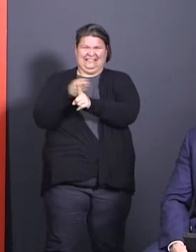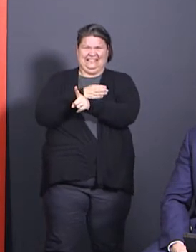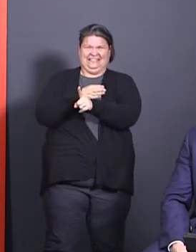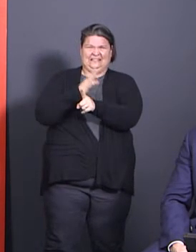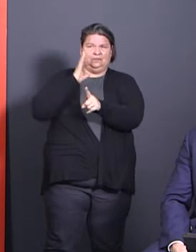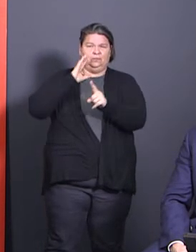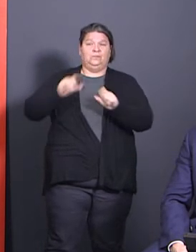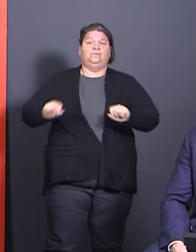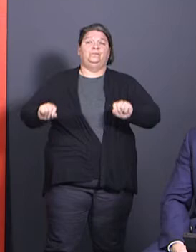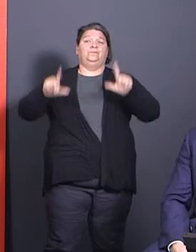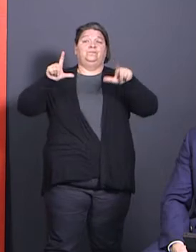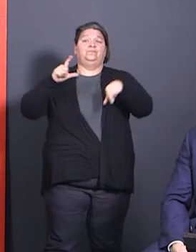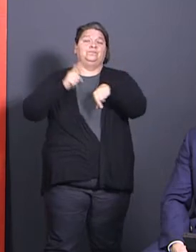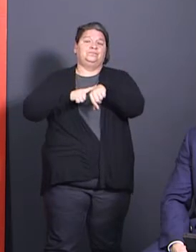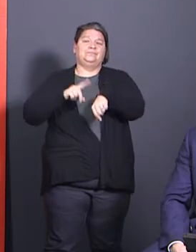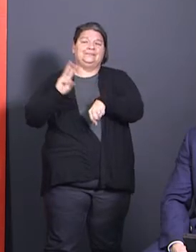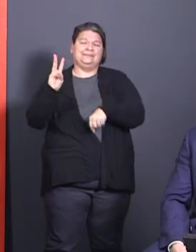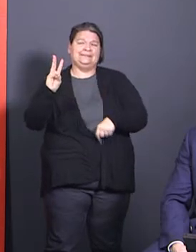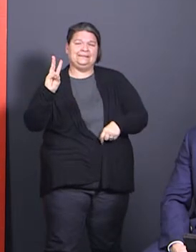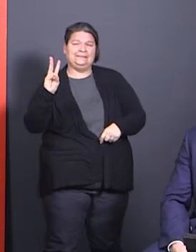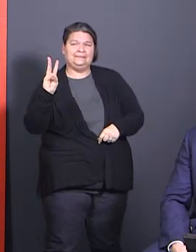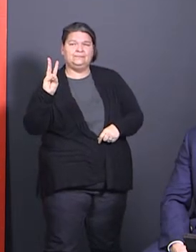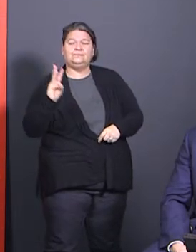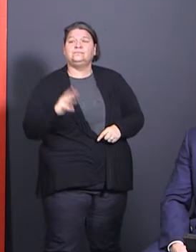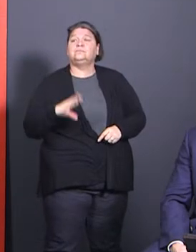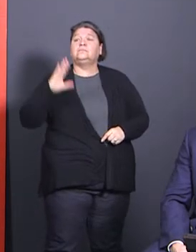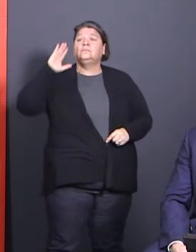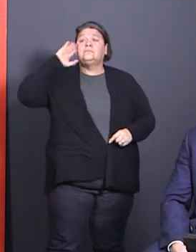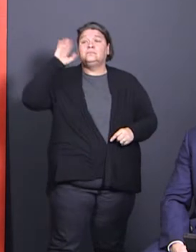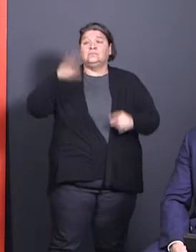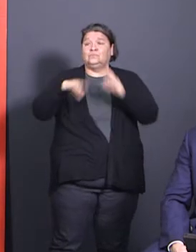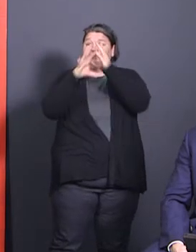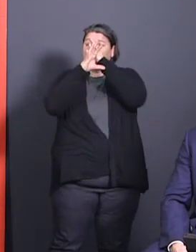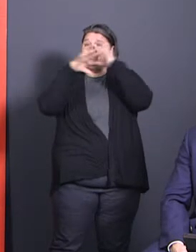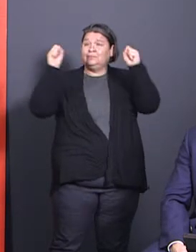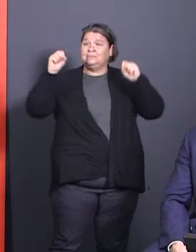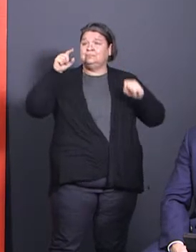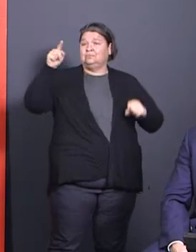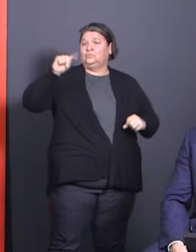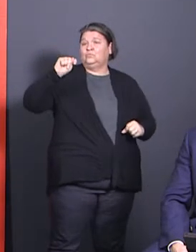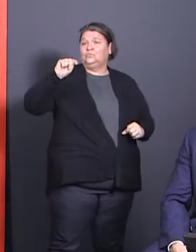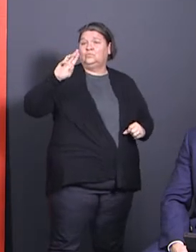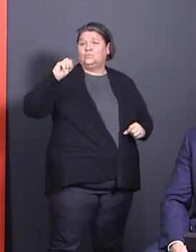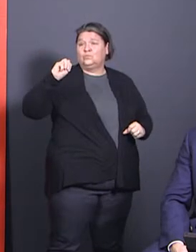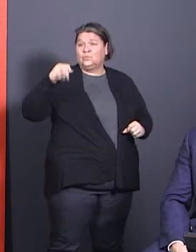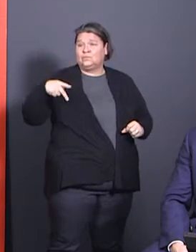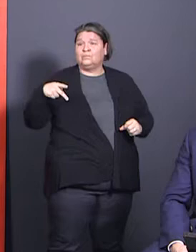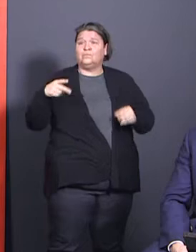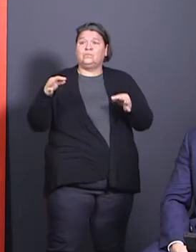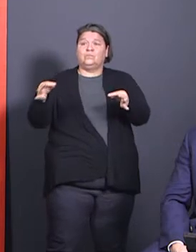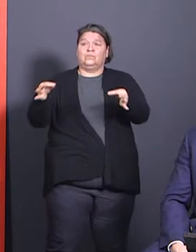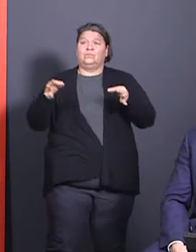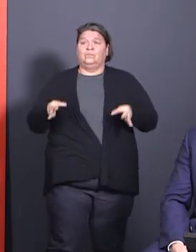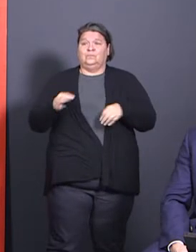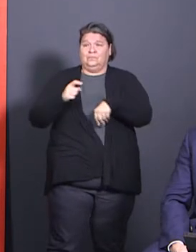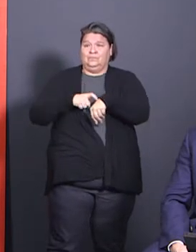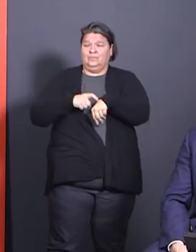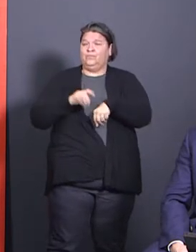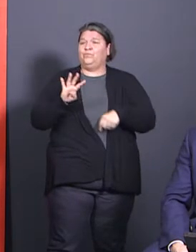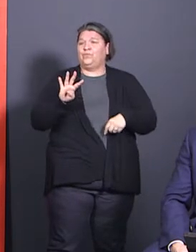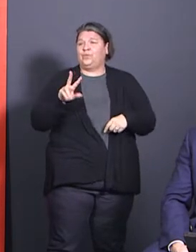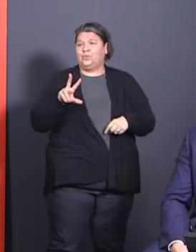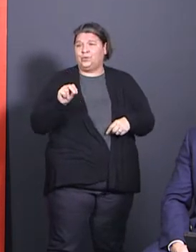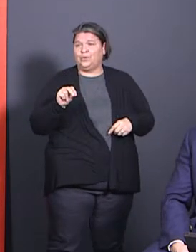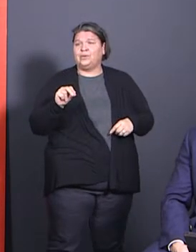heard from so many of you that since the president moved his briefings to 4:30, that we should move ours so you should watch both. So that's what we're